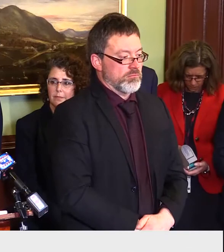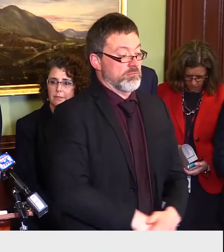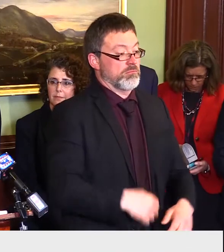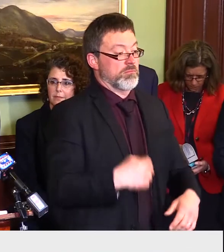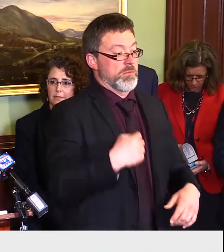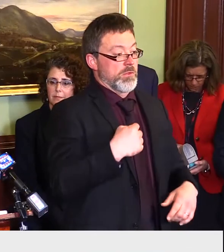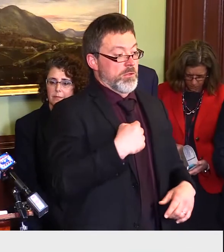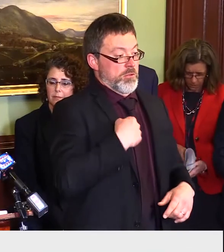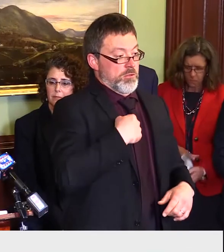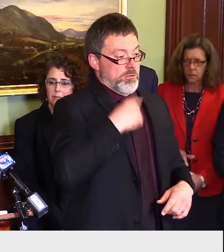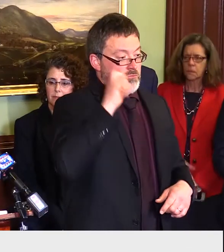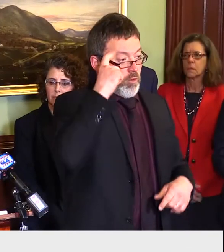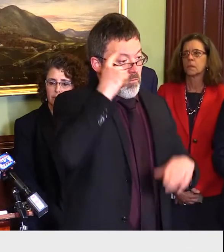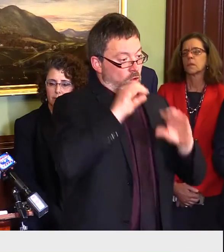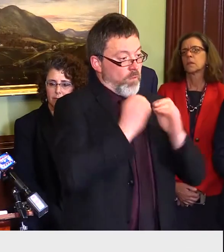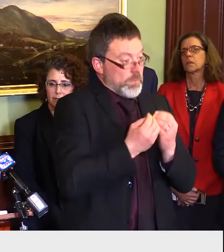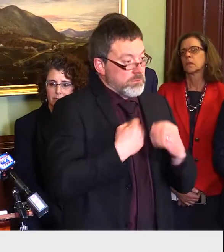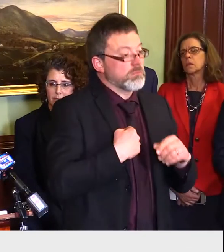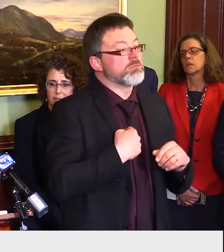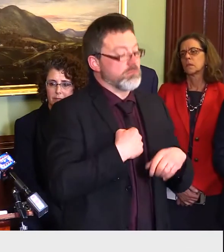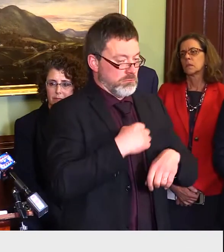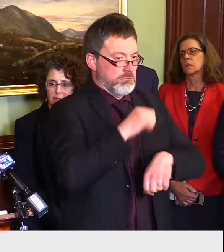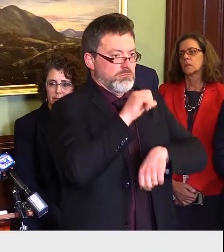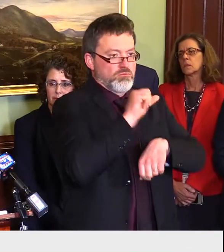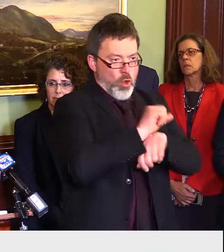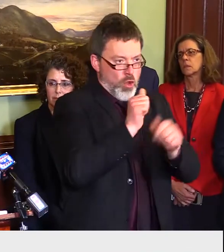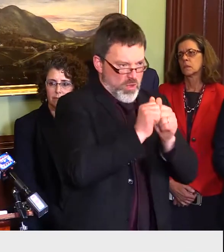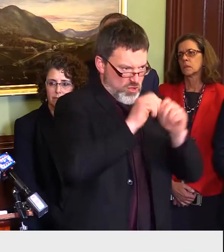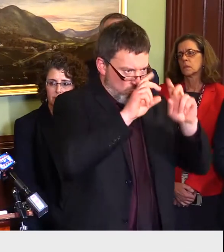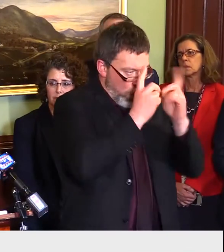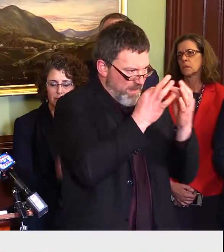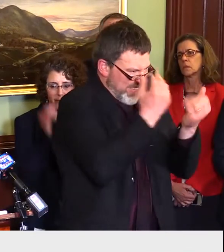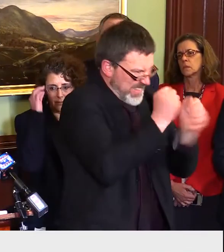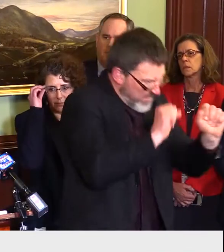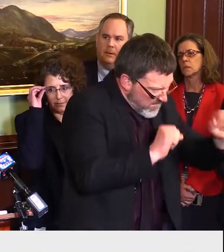our population, workforce, and economy, and more.